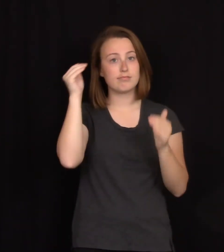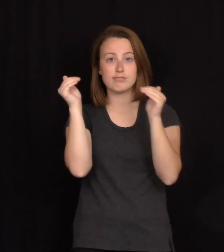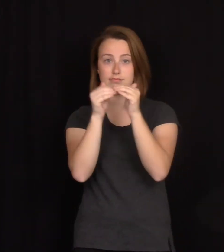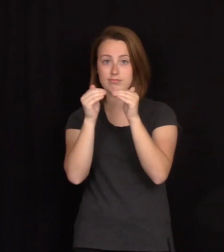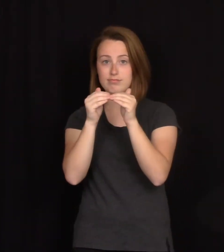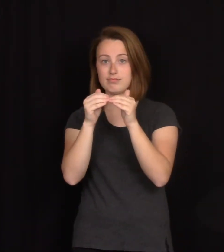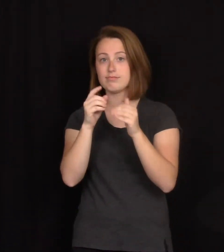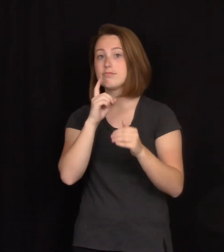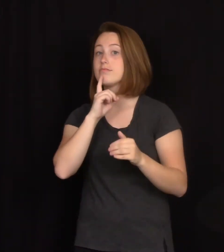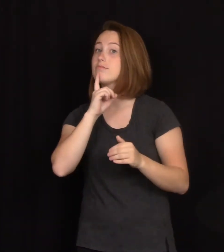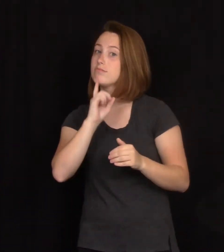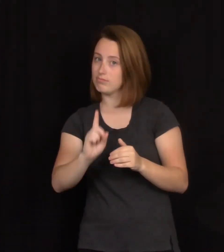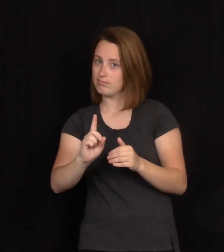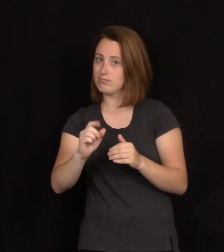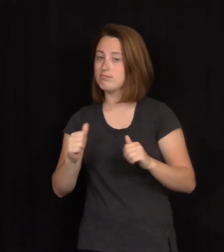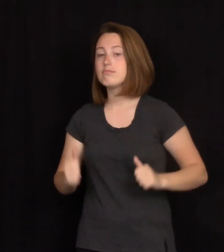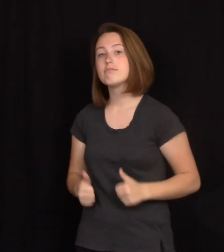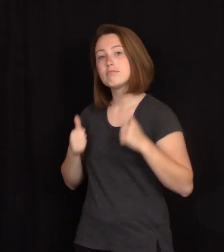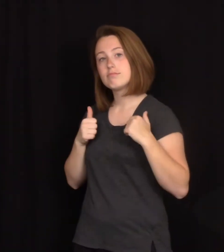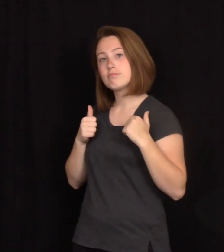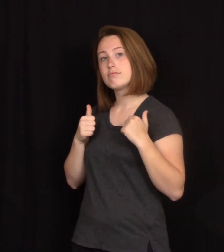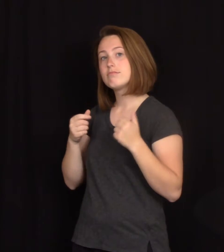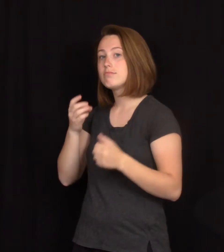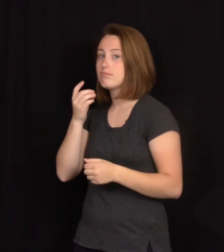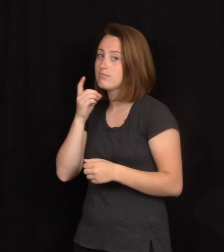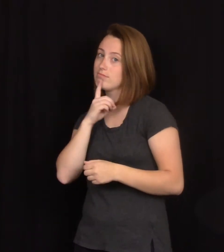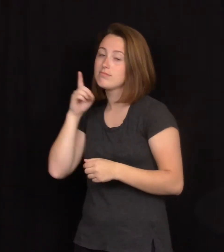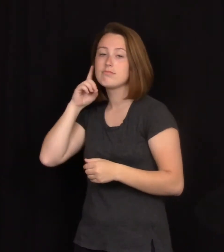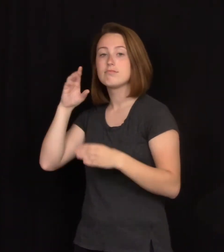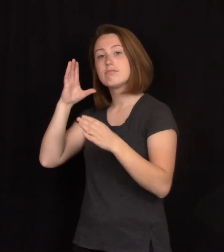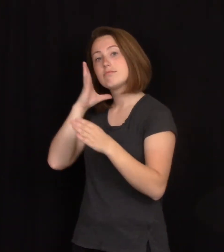the same as real-life deaf experiences.